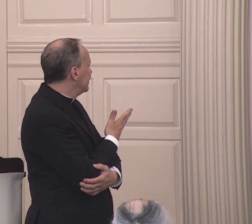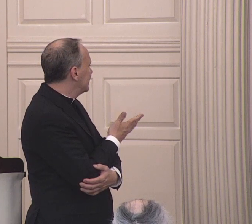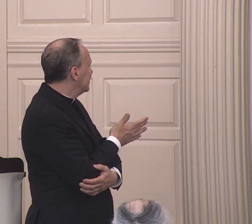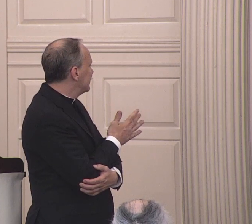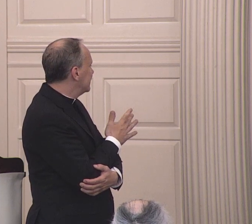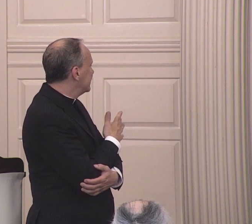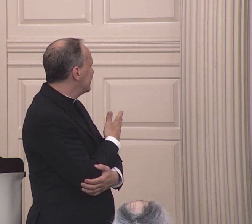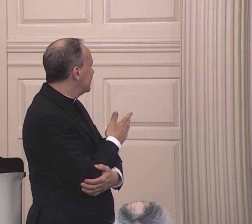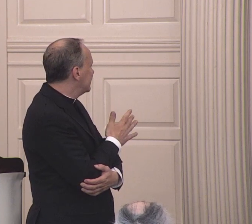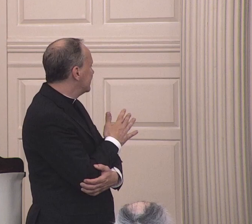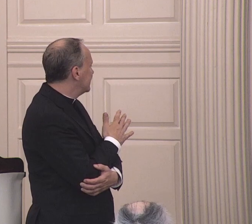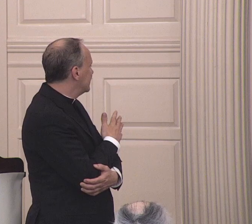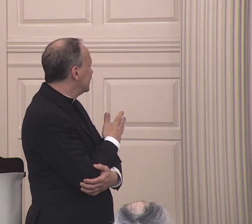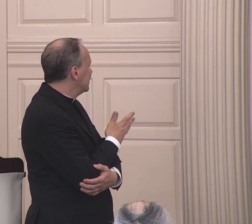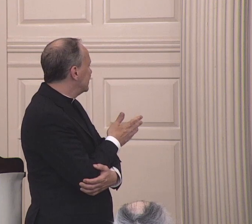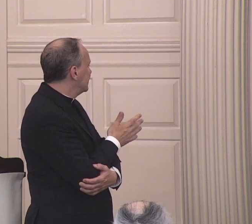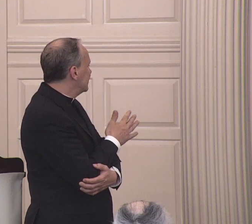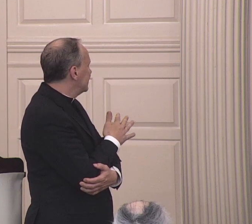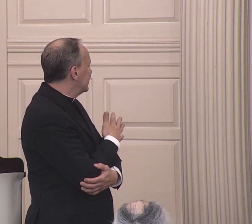nobis